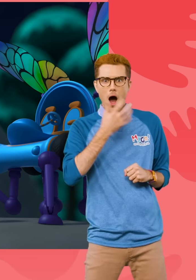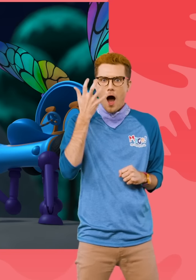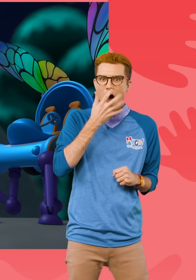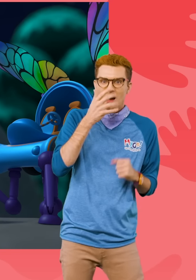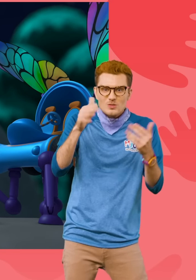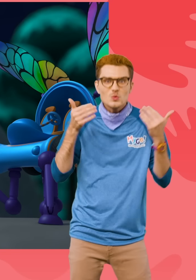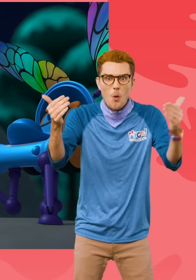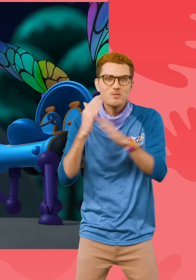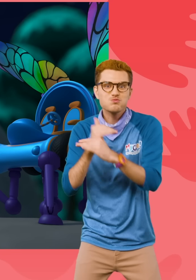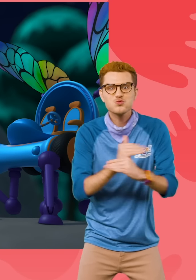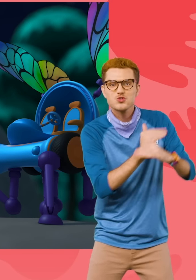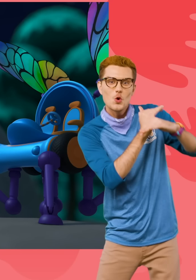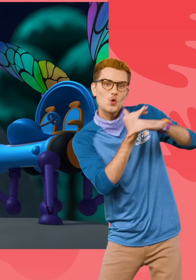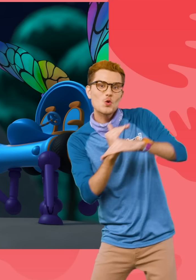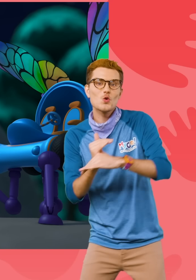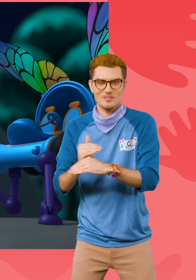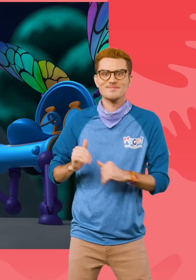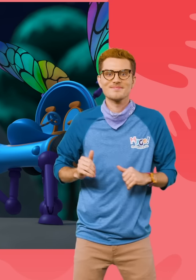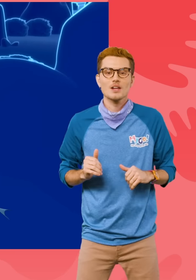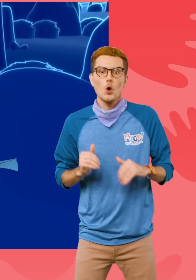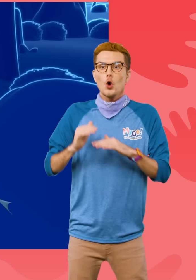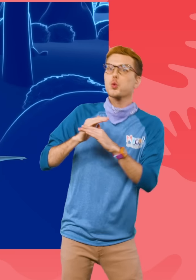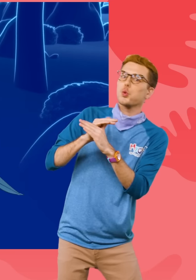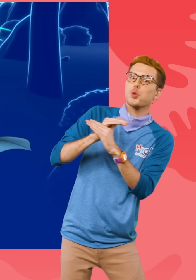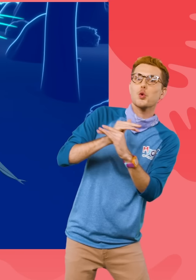Whoa! Let's fly!